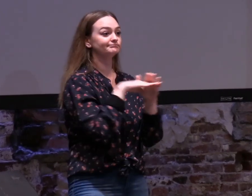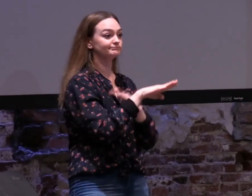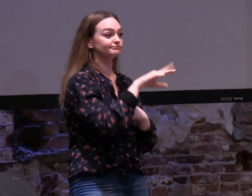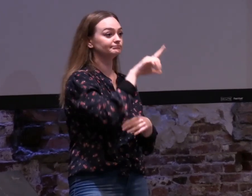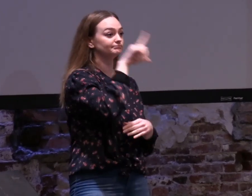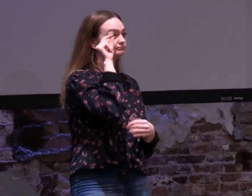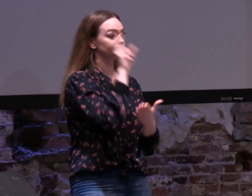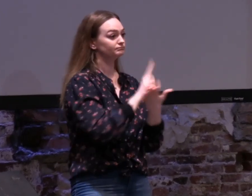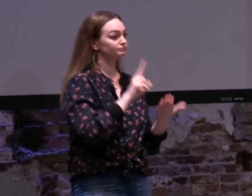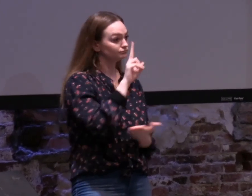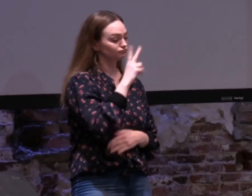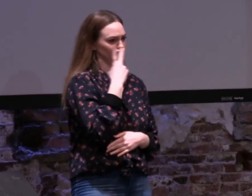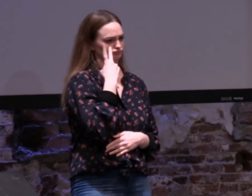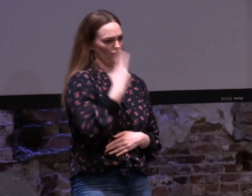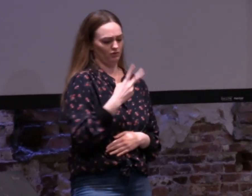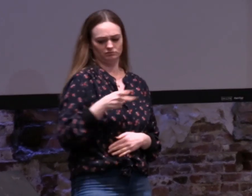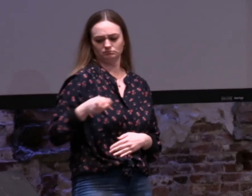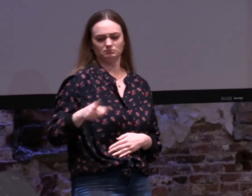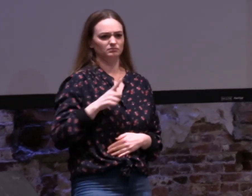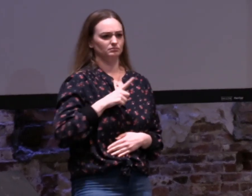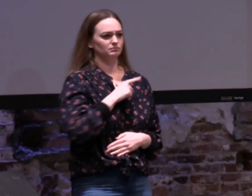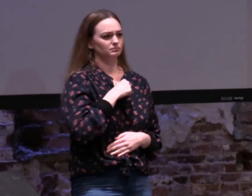I believed that for a time until